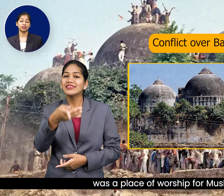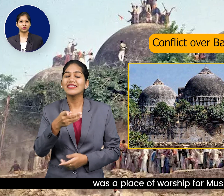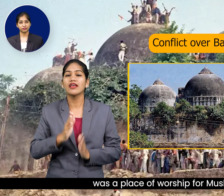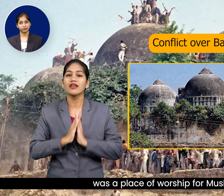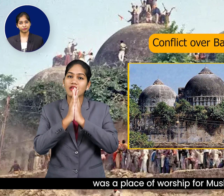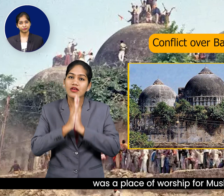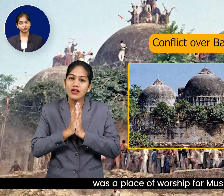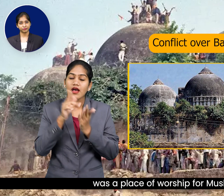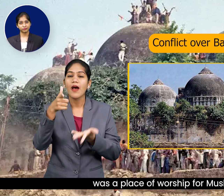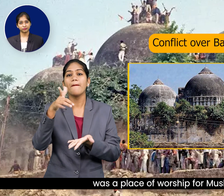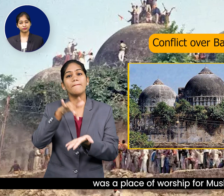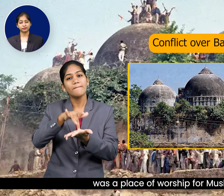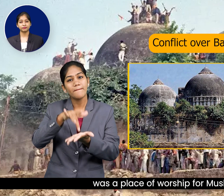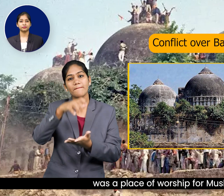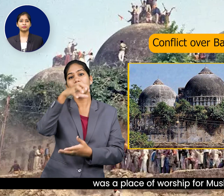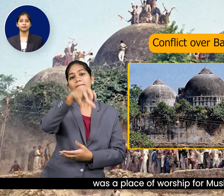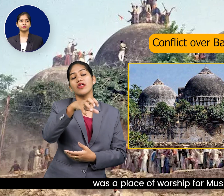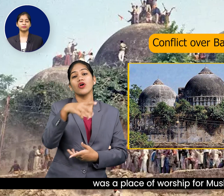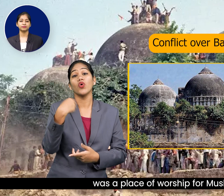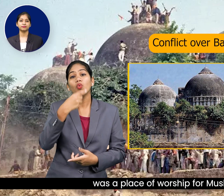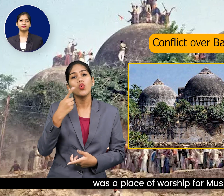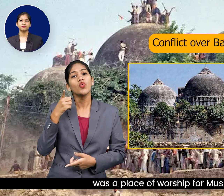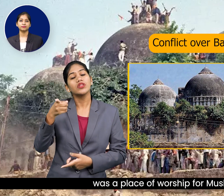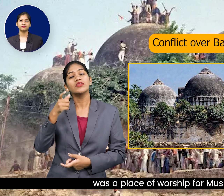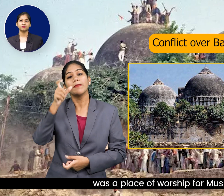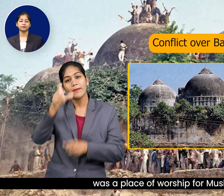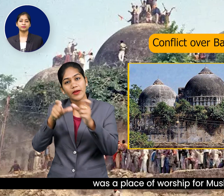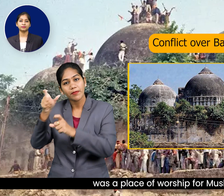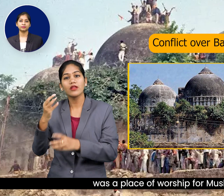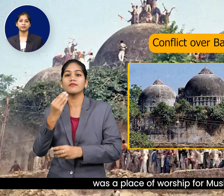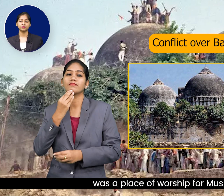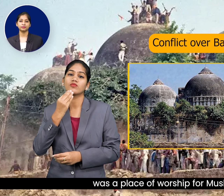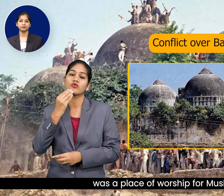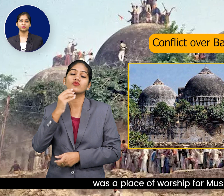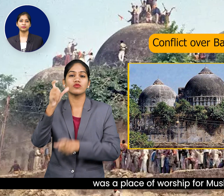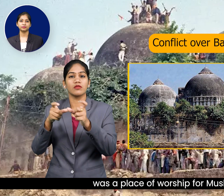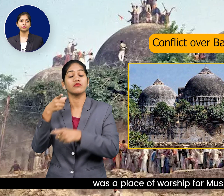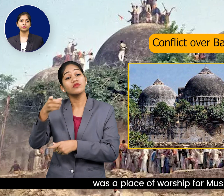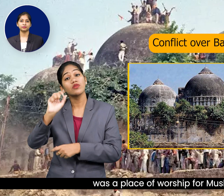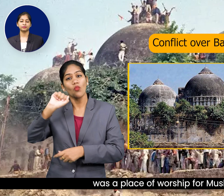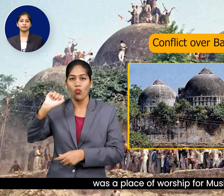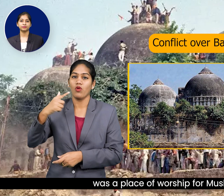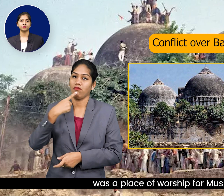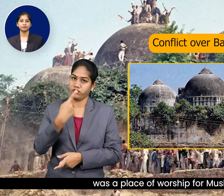Muslims.